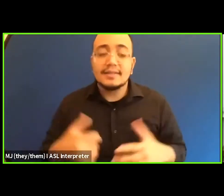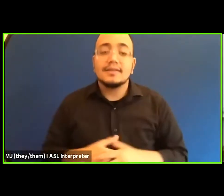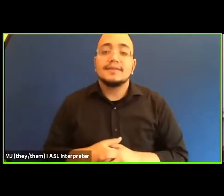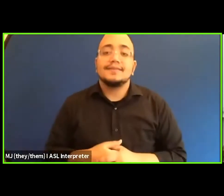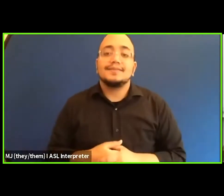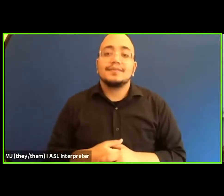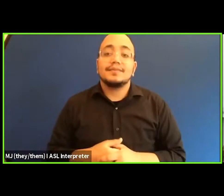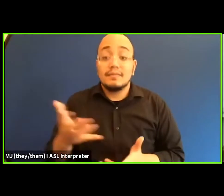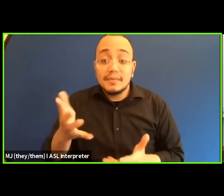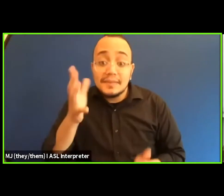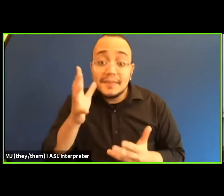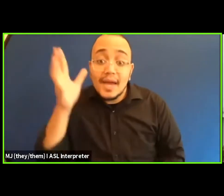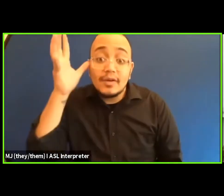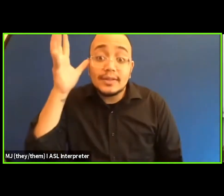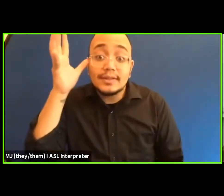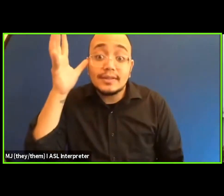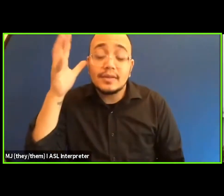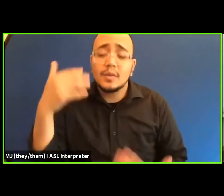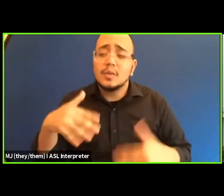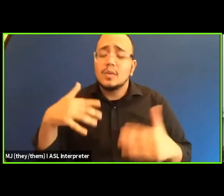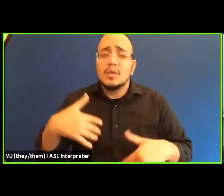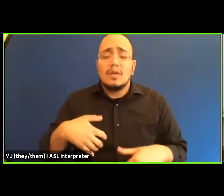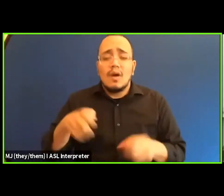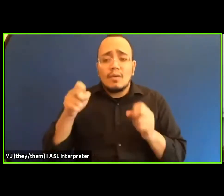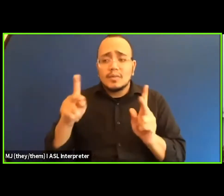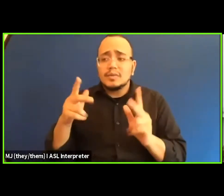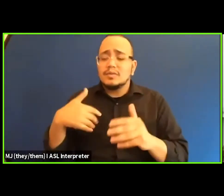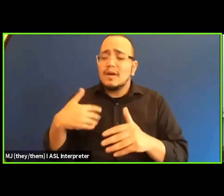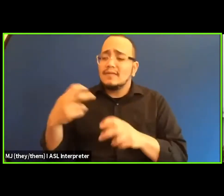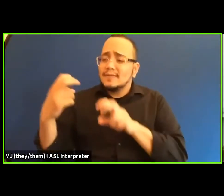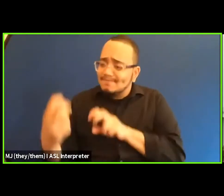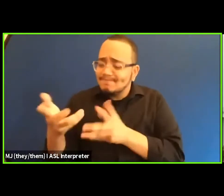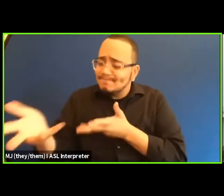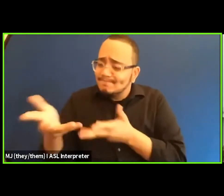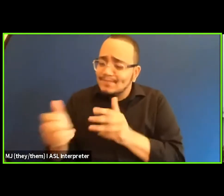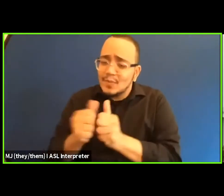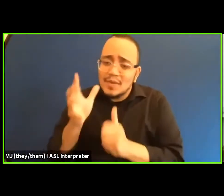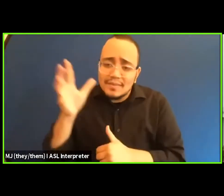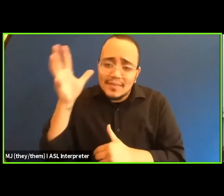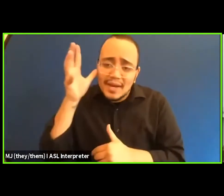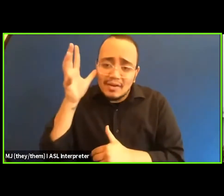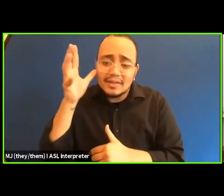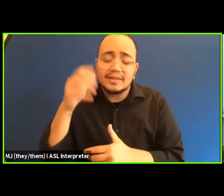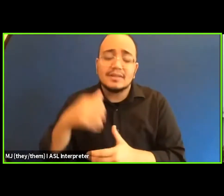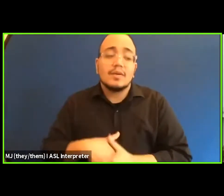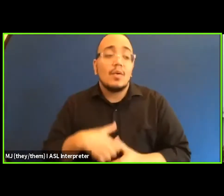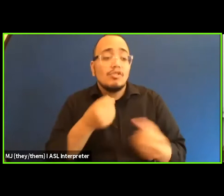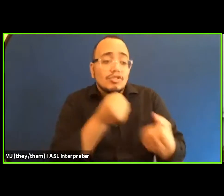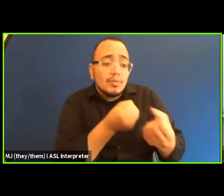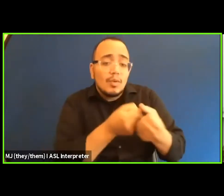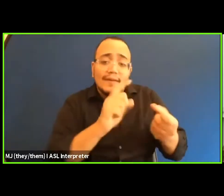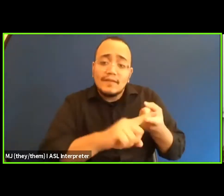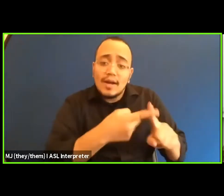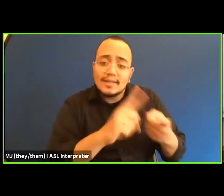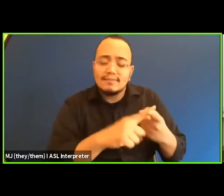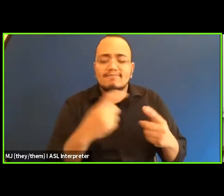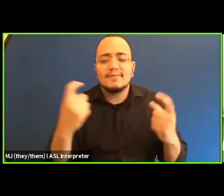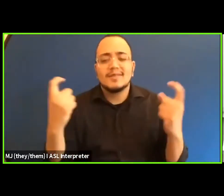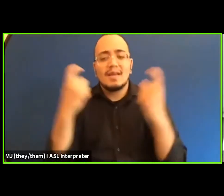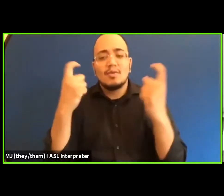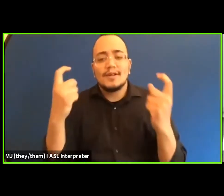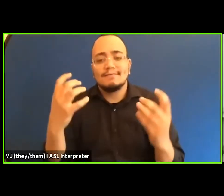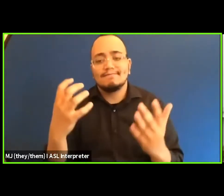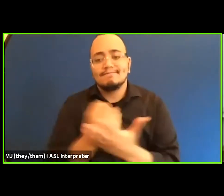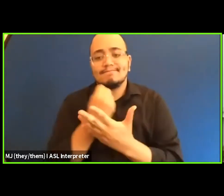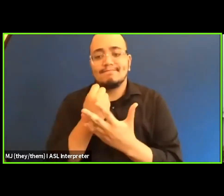are parents, the hard parenting moments that you had, the moments that you had supporting your friends. We want to celebrate you now, and we